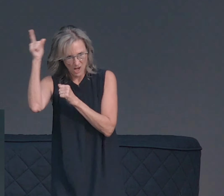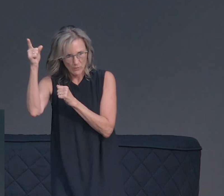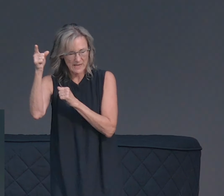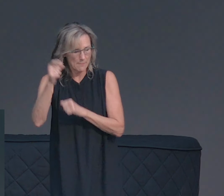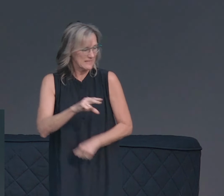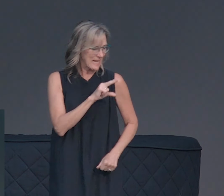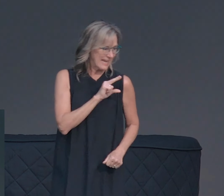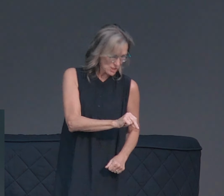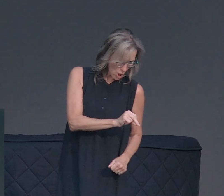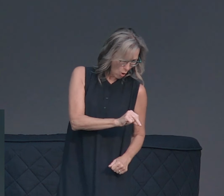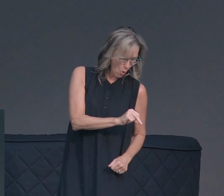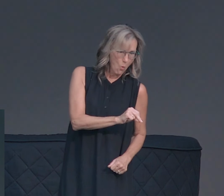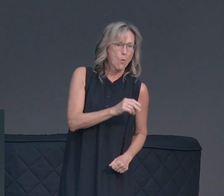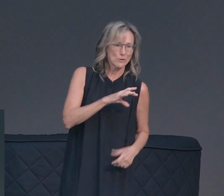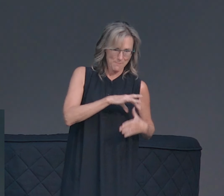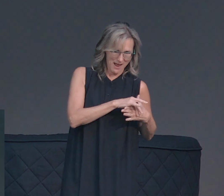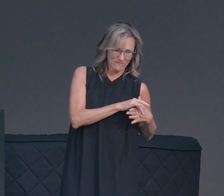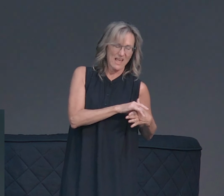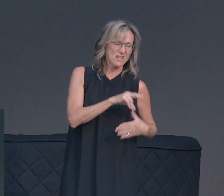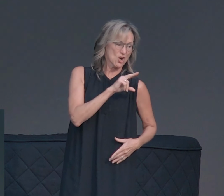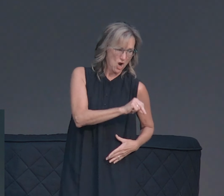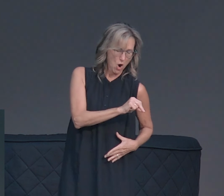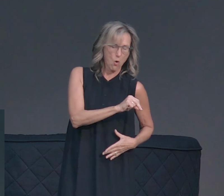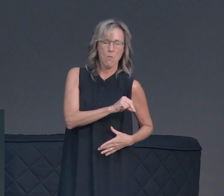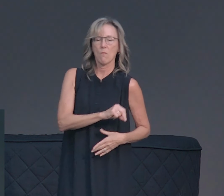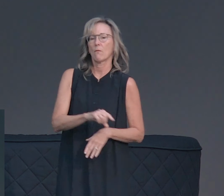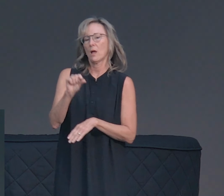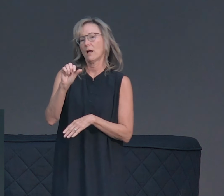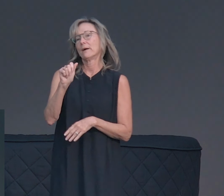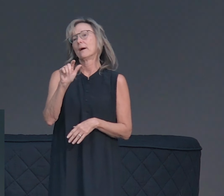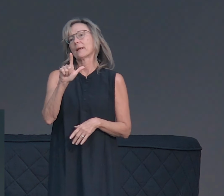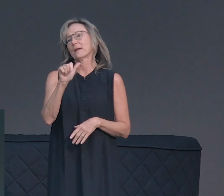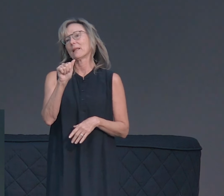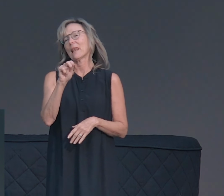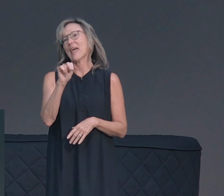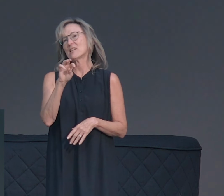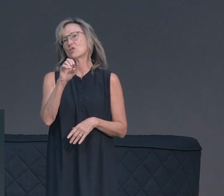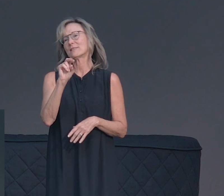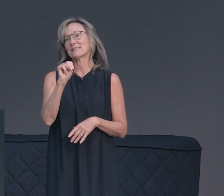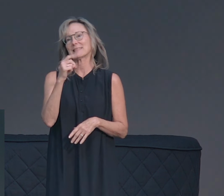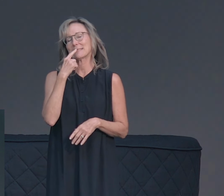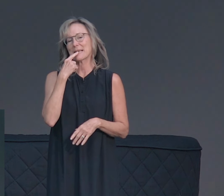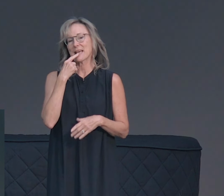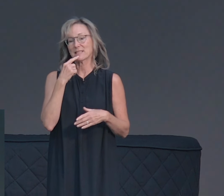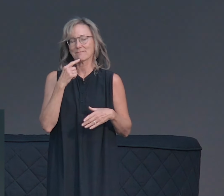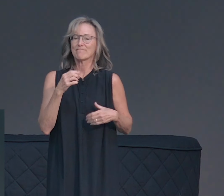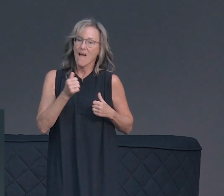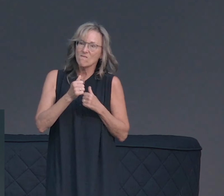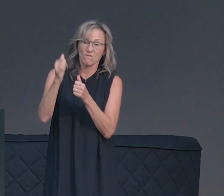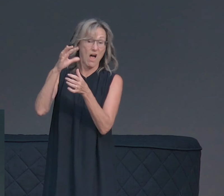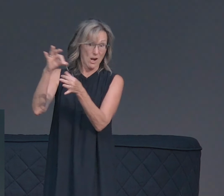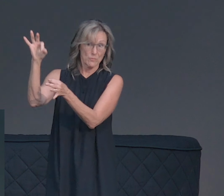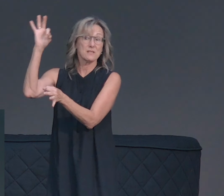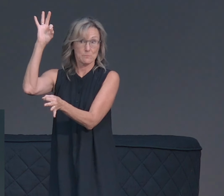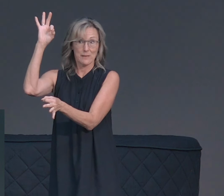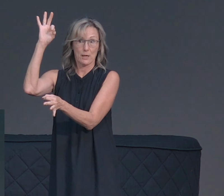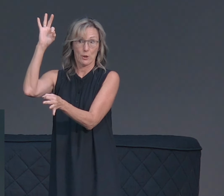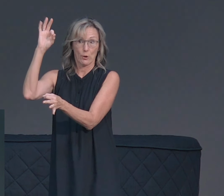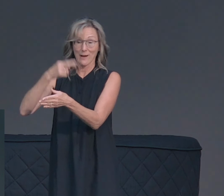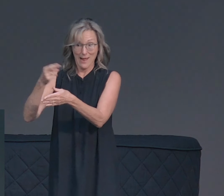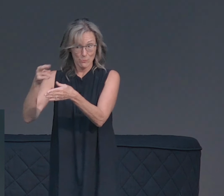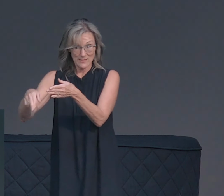to be undivided. He says it in Galatians. But I say, walk by the Spirit, and you will not gratify